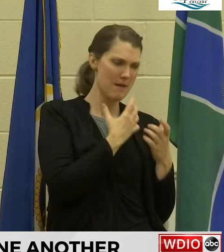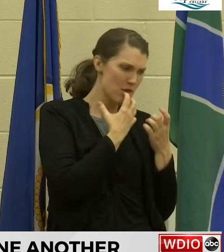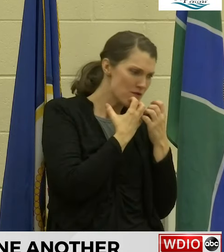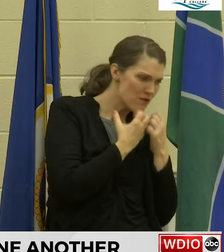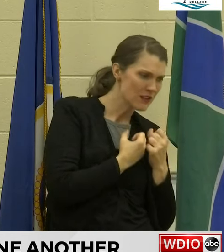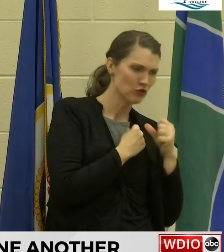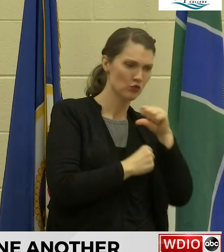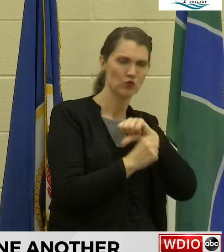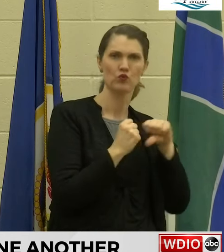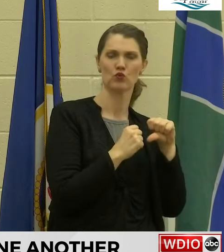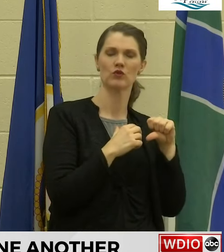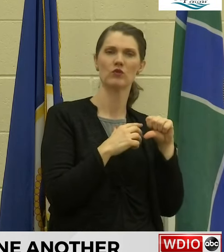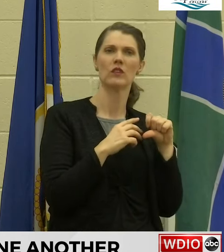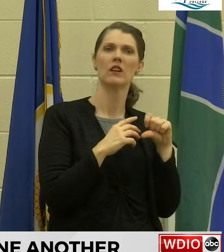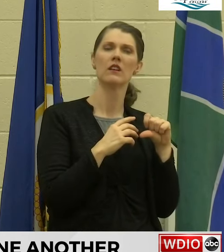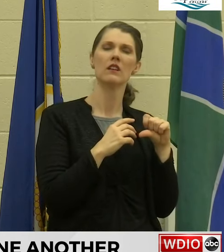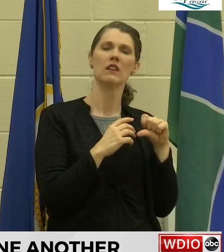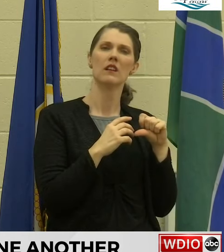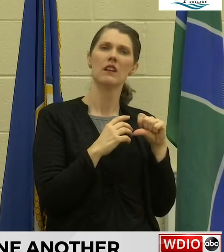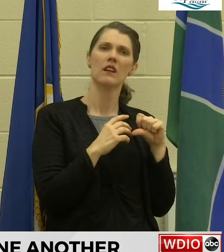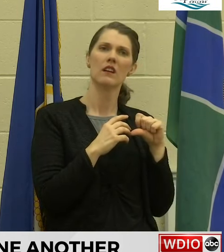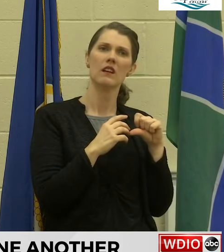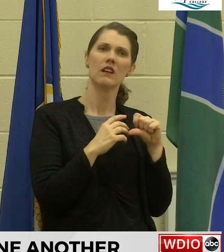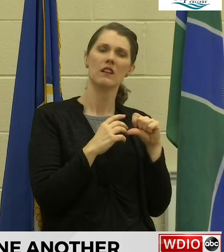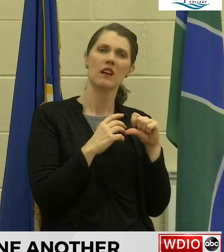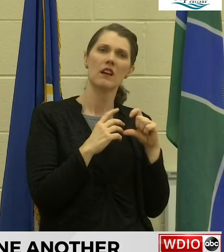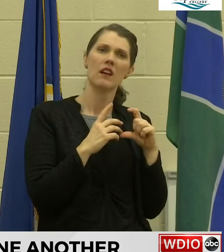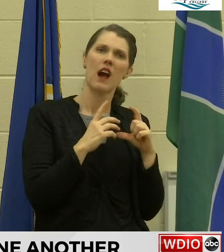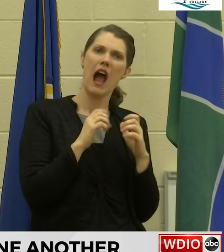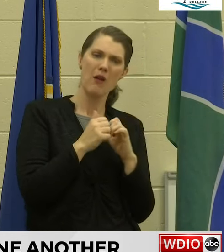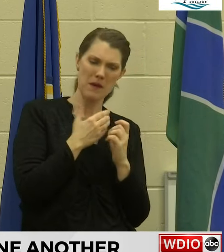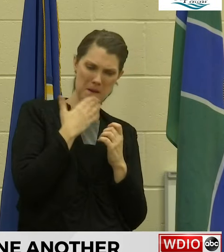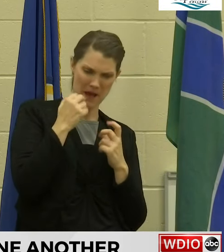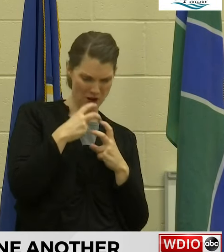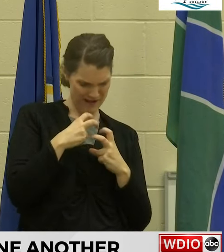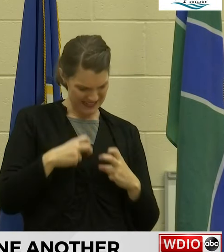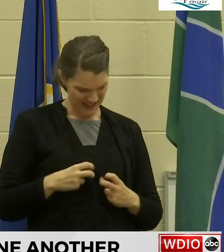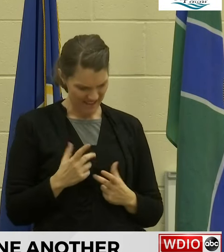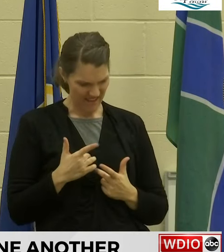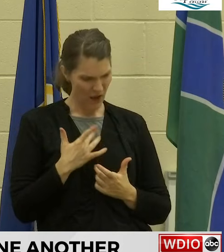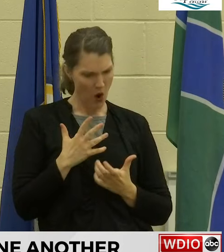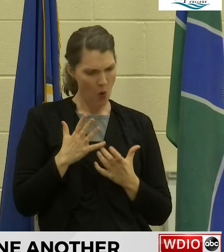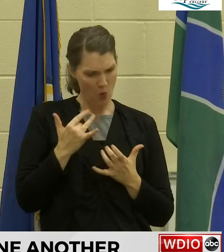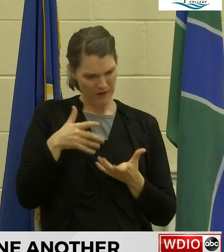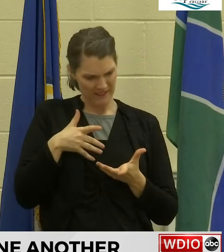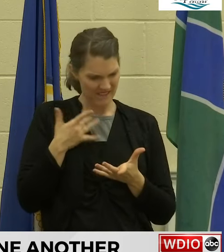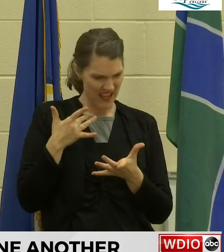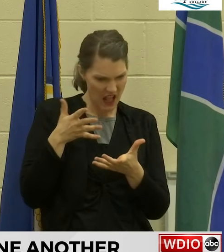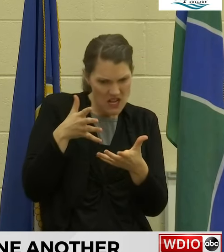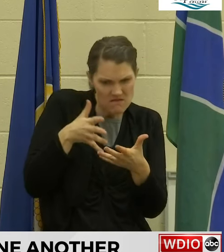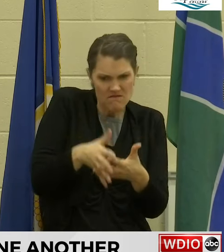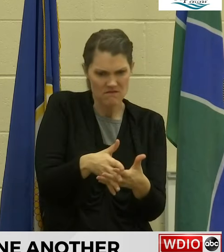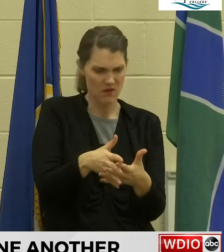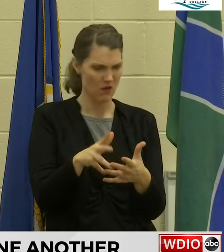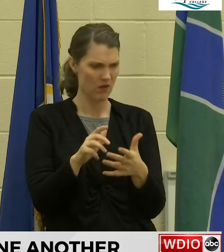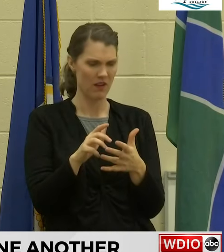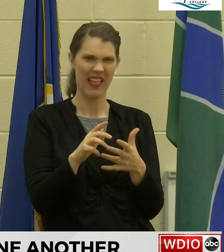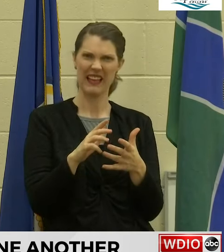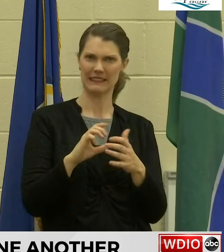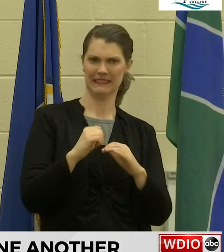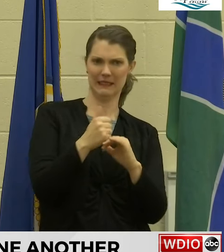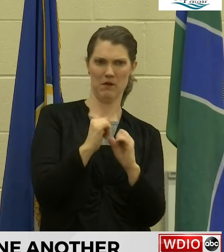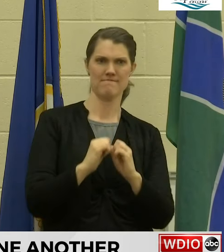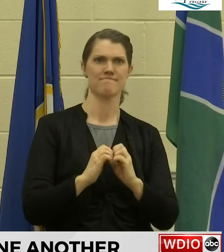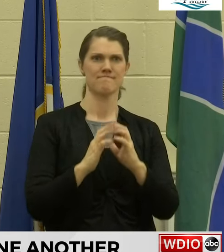can we do to better understand what binds us together as people, as a community? How can we build on that?